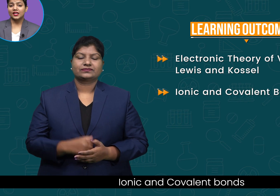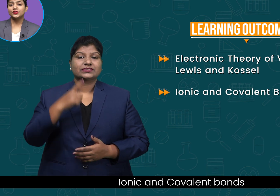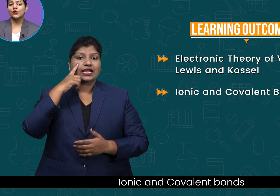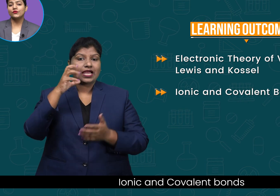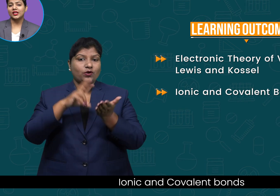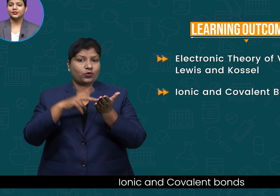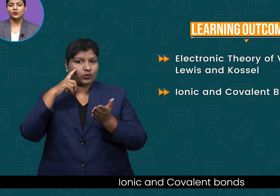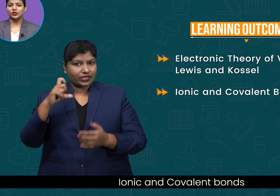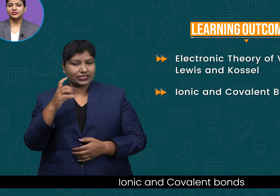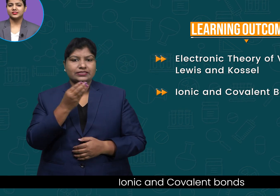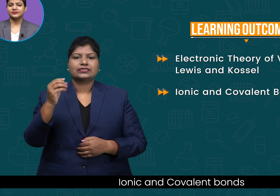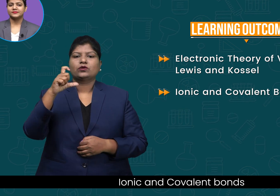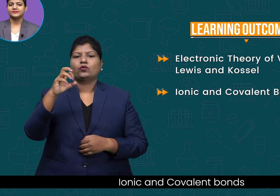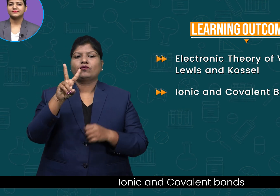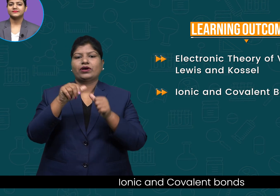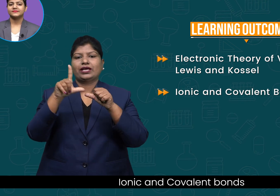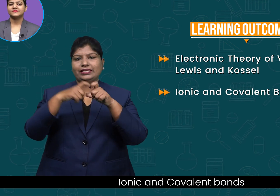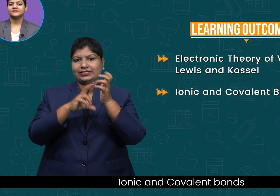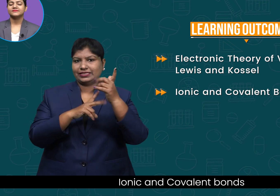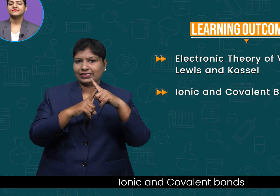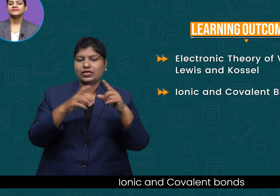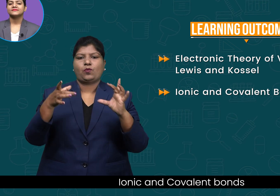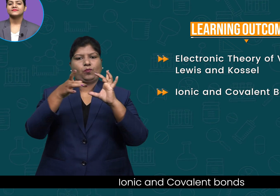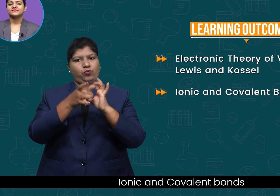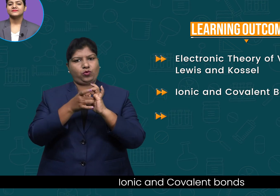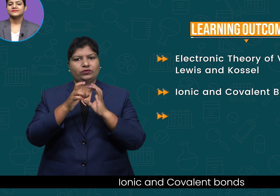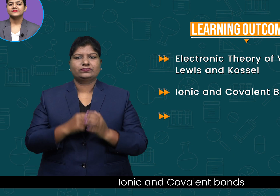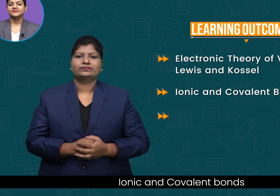Ionic and covalent bonds.